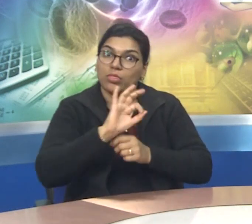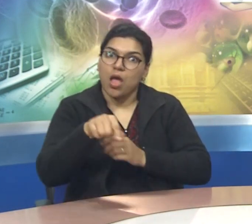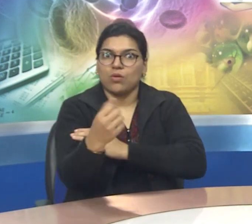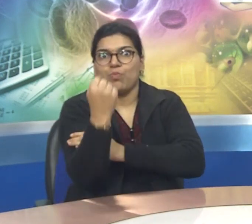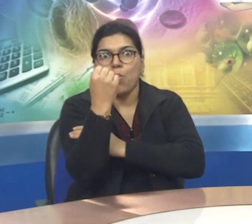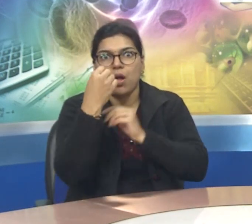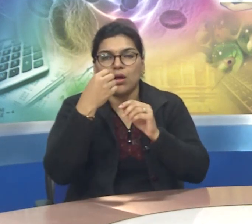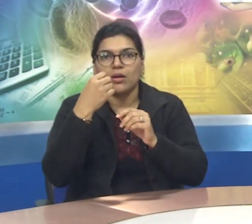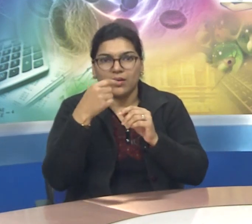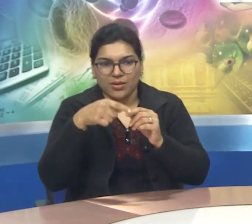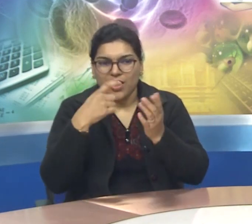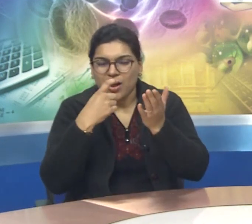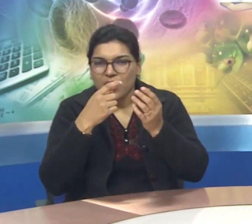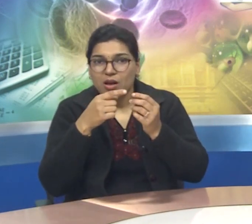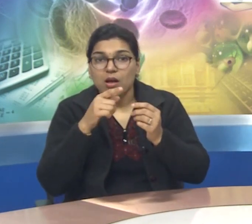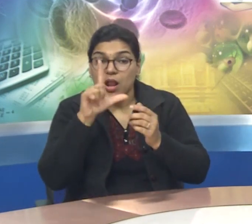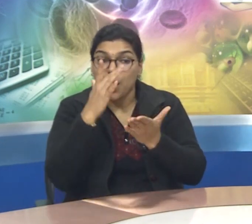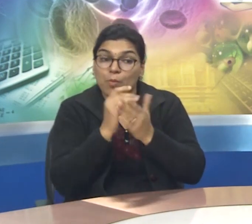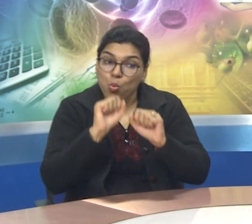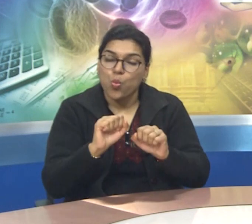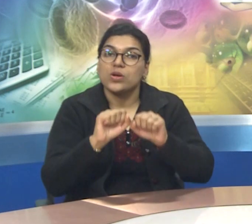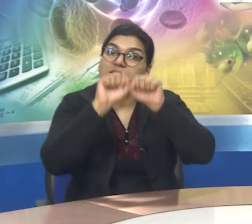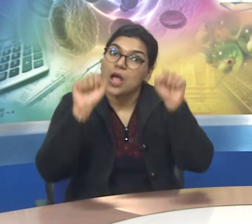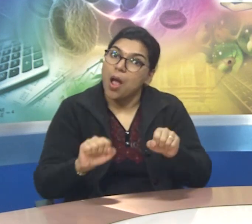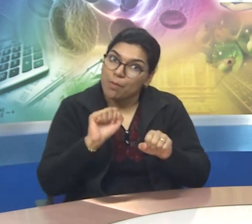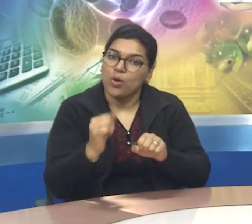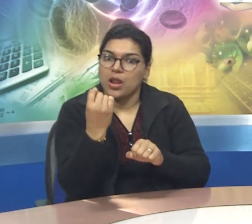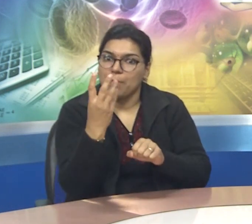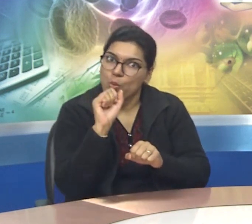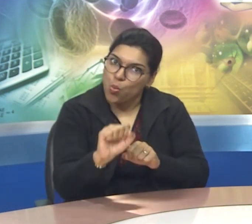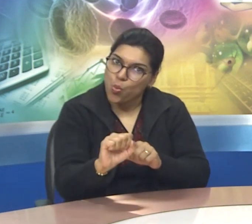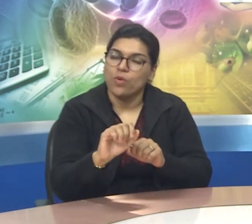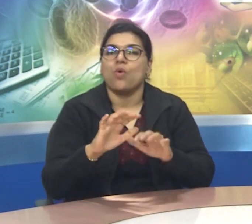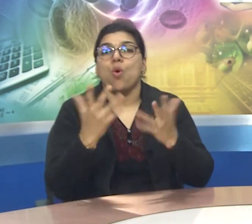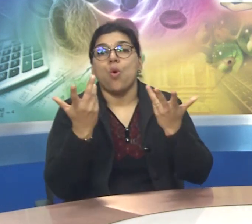The series entries provide information about the whole set of books to the reader.